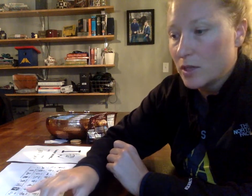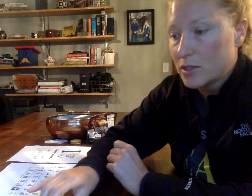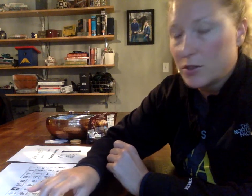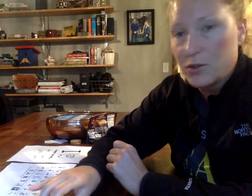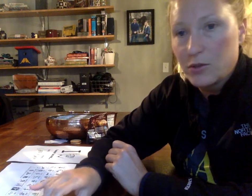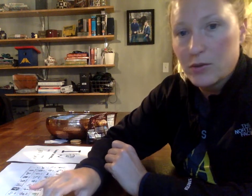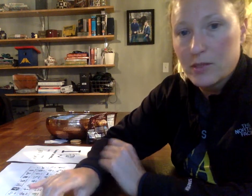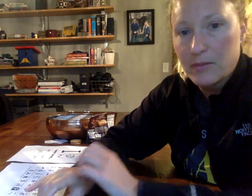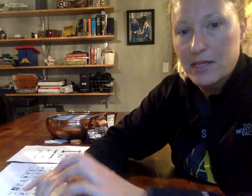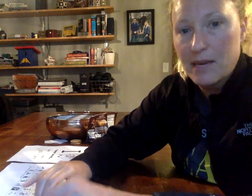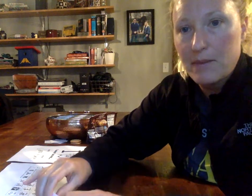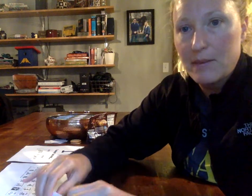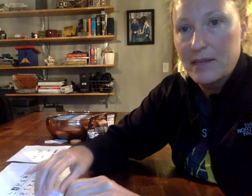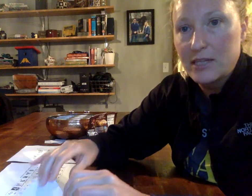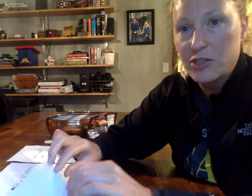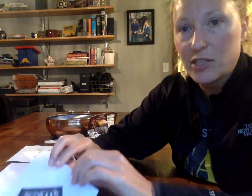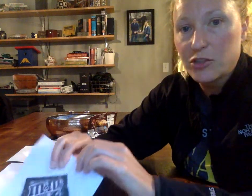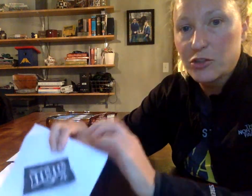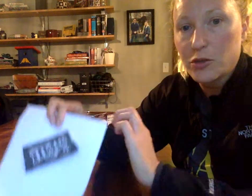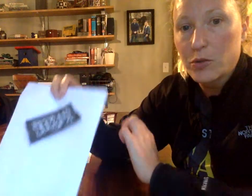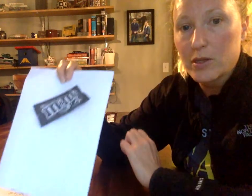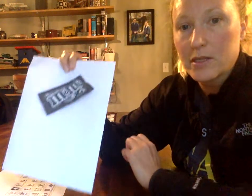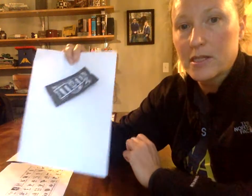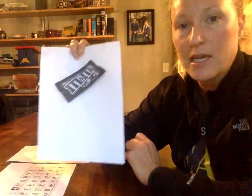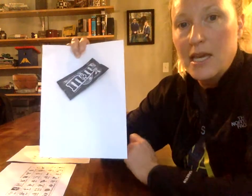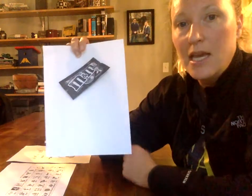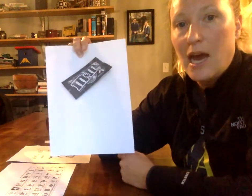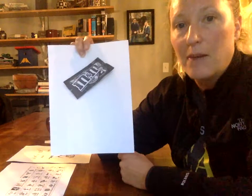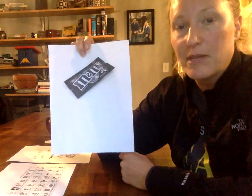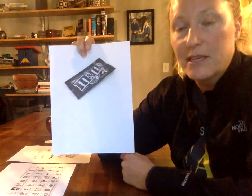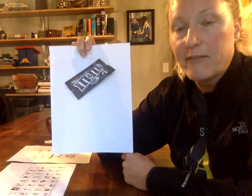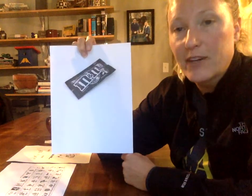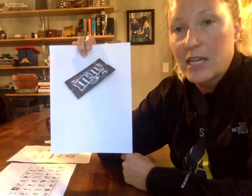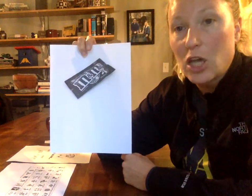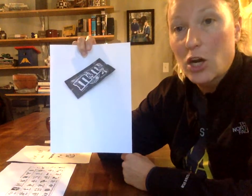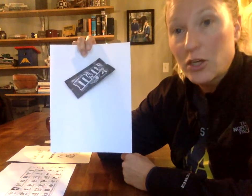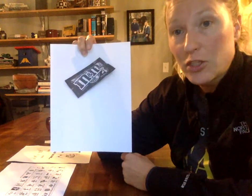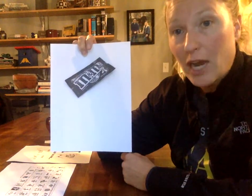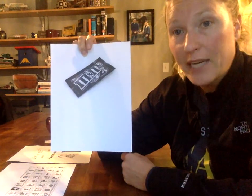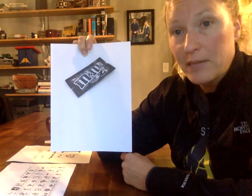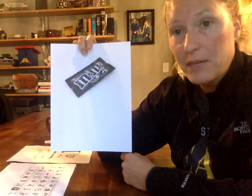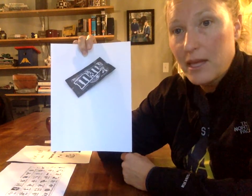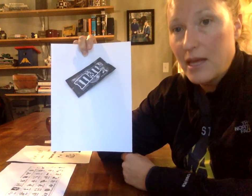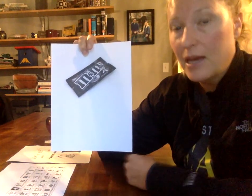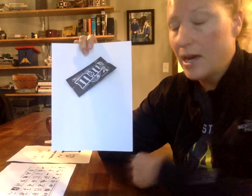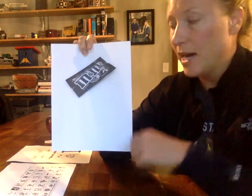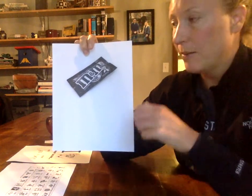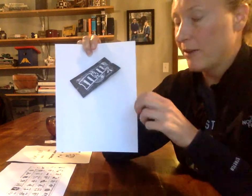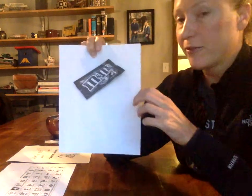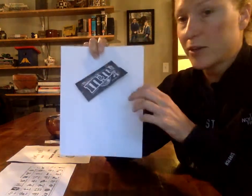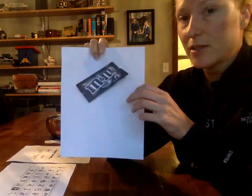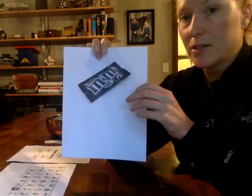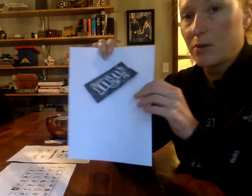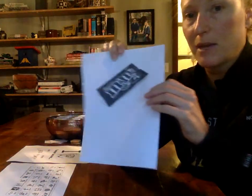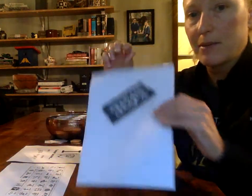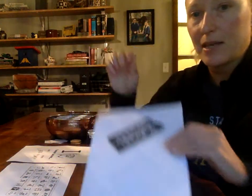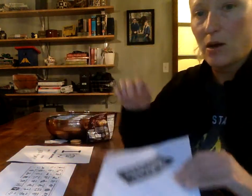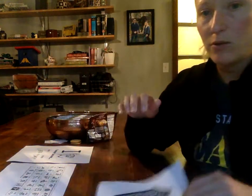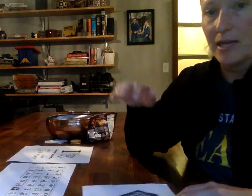to use something that maybe they gesture towards. That's a very large item at first, so maybe they only have